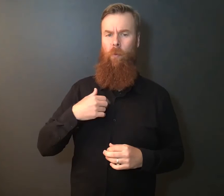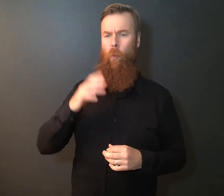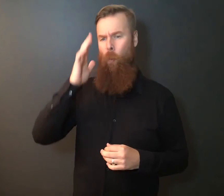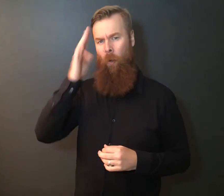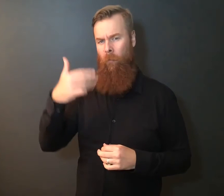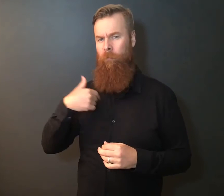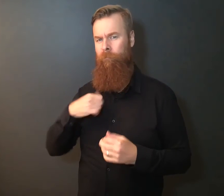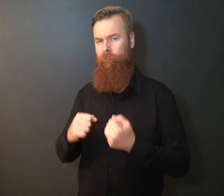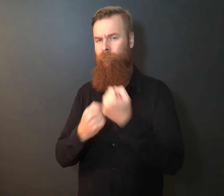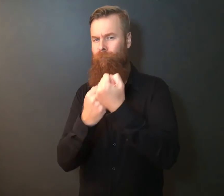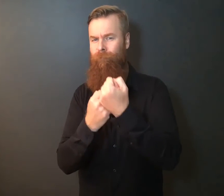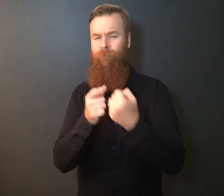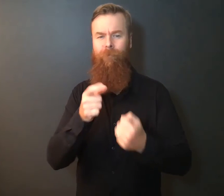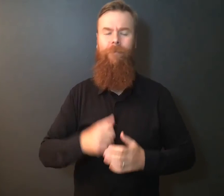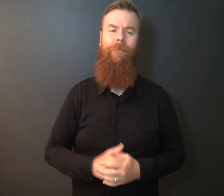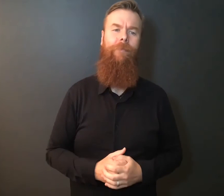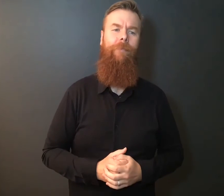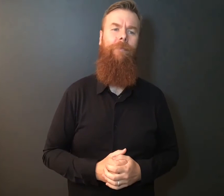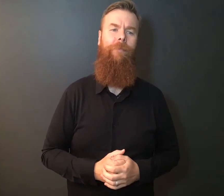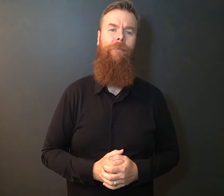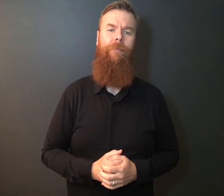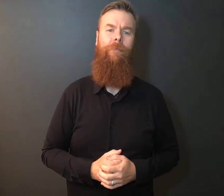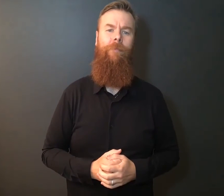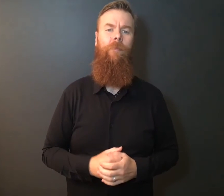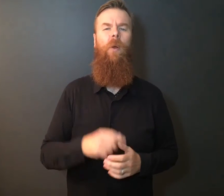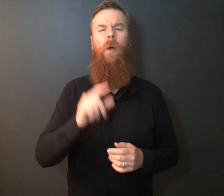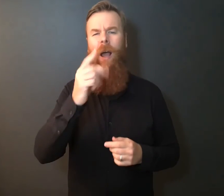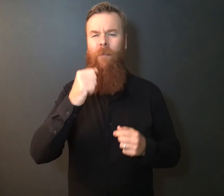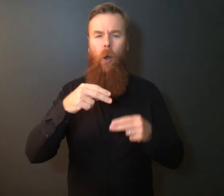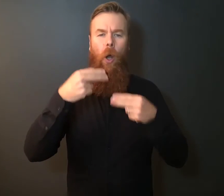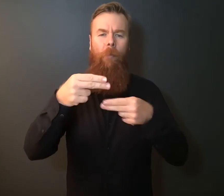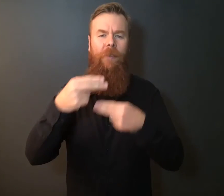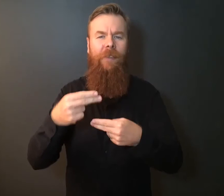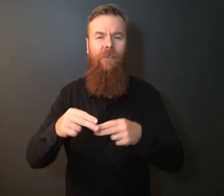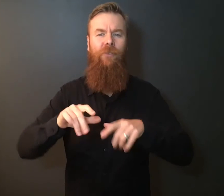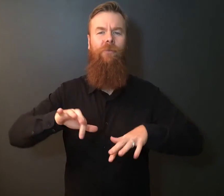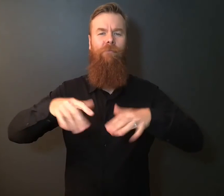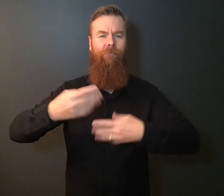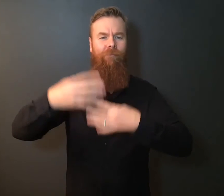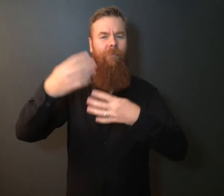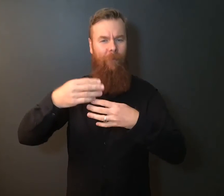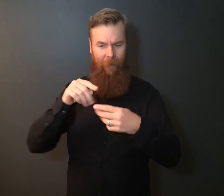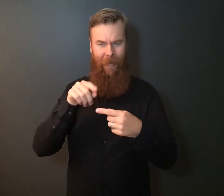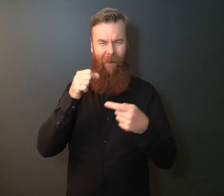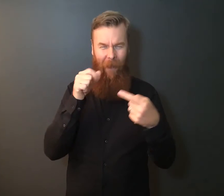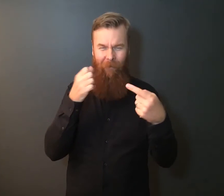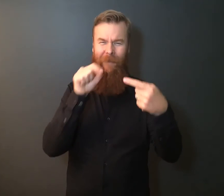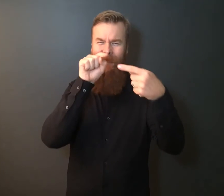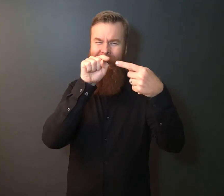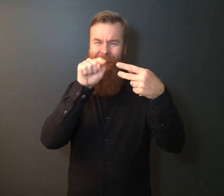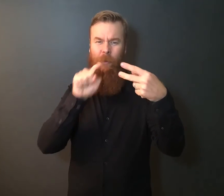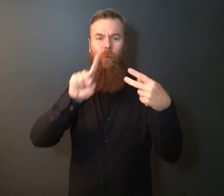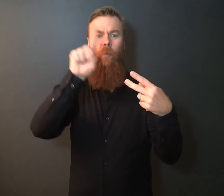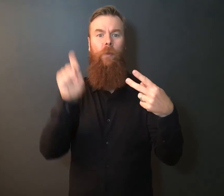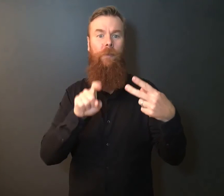several comments in the chart. We have one specific question to Betty, and Said also raised his